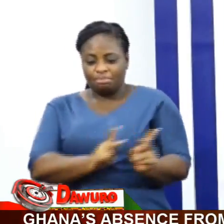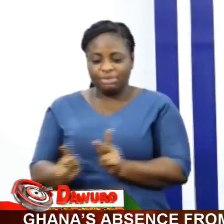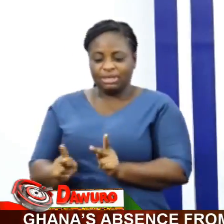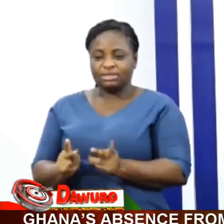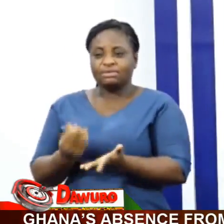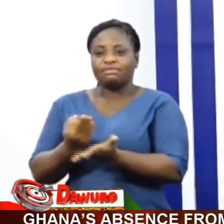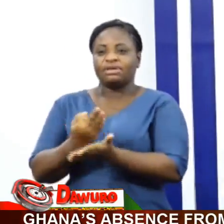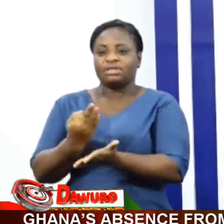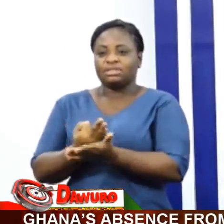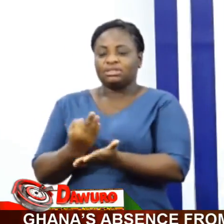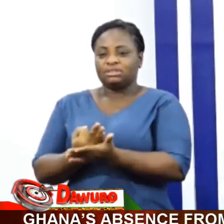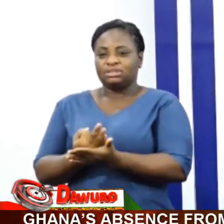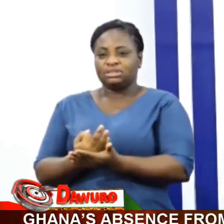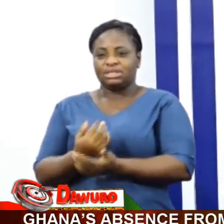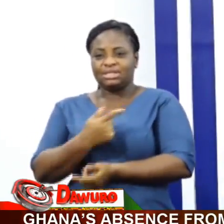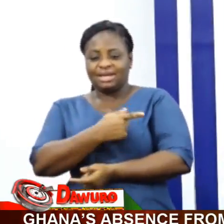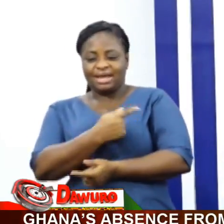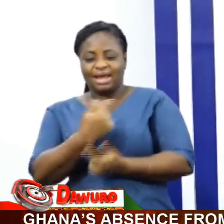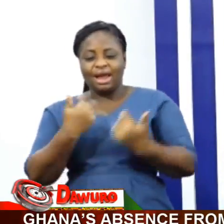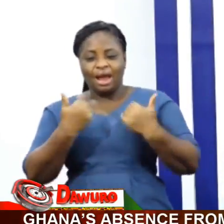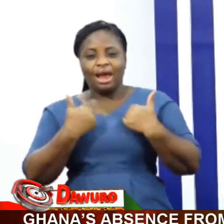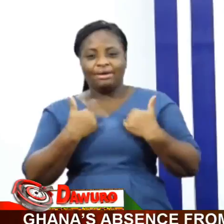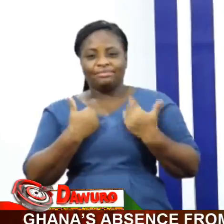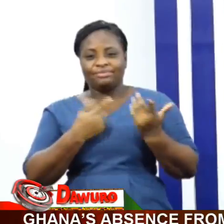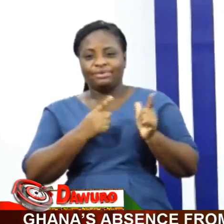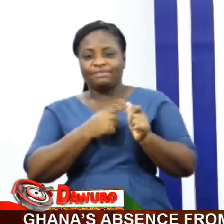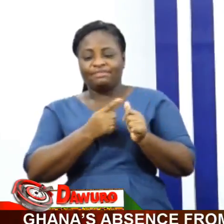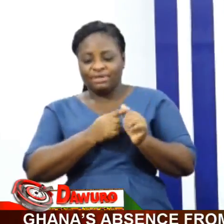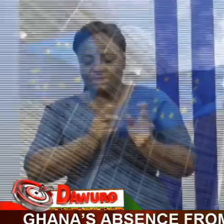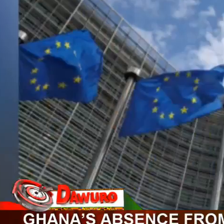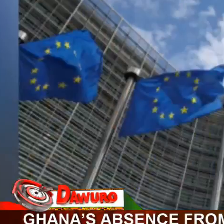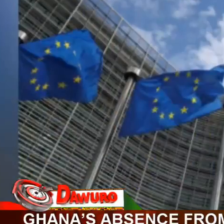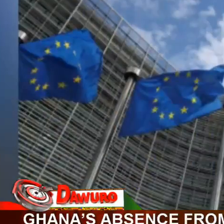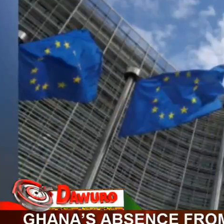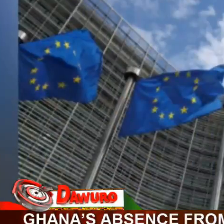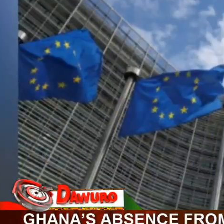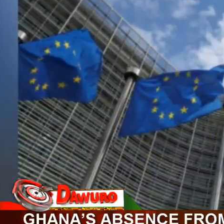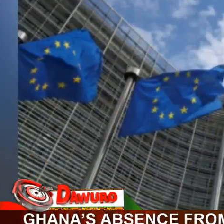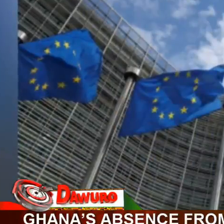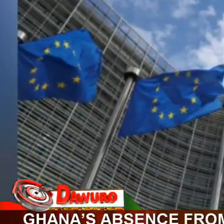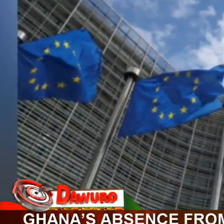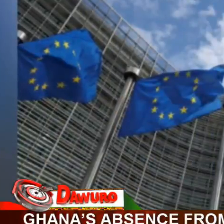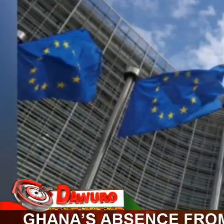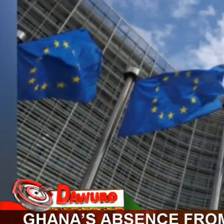Nigeria. So, going to talk about the European Union.